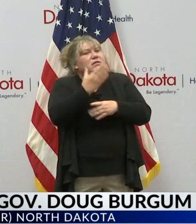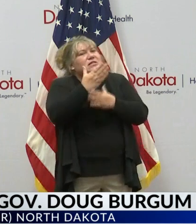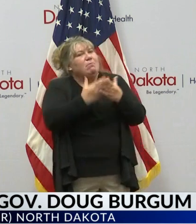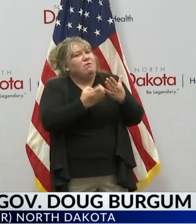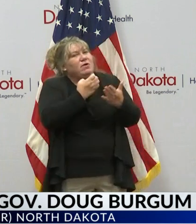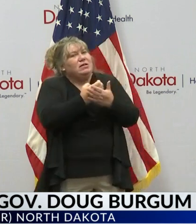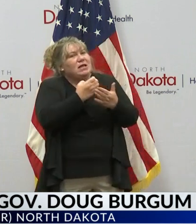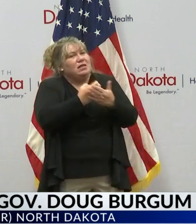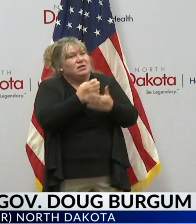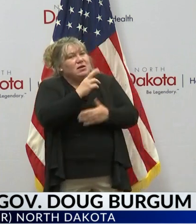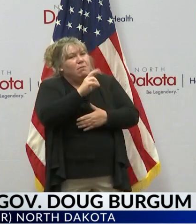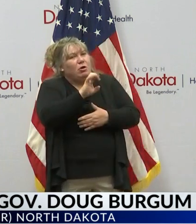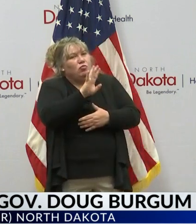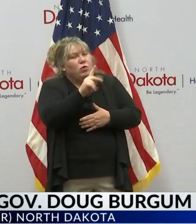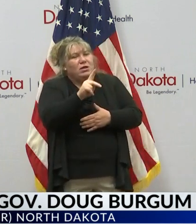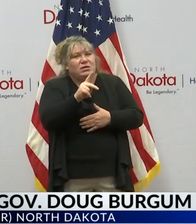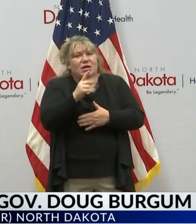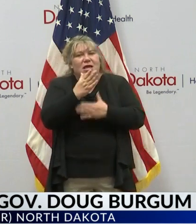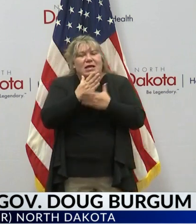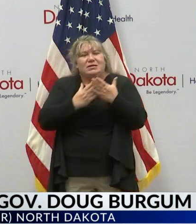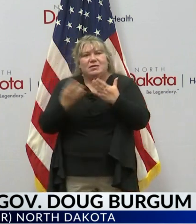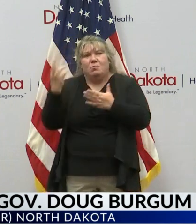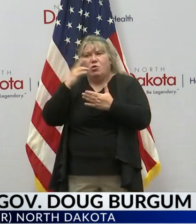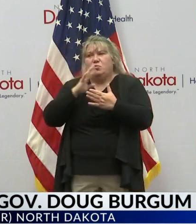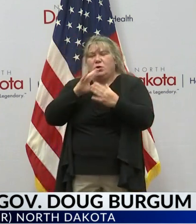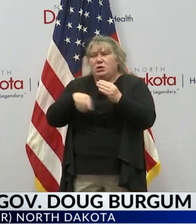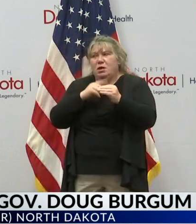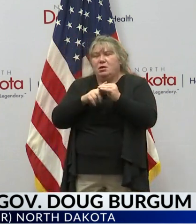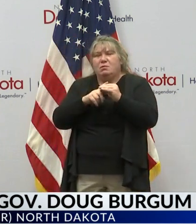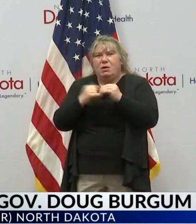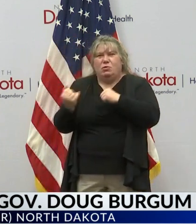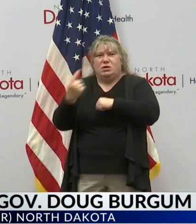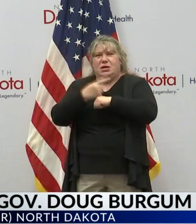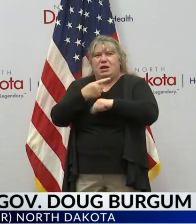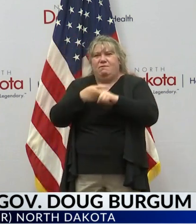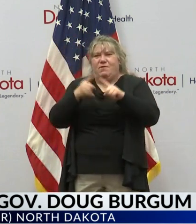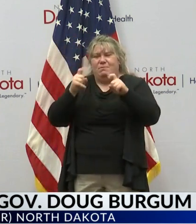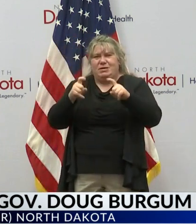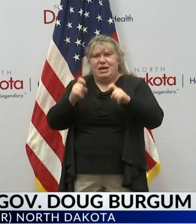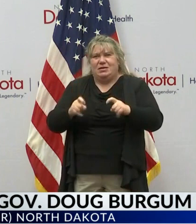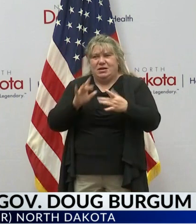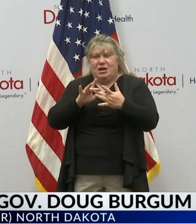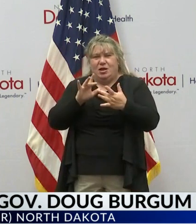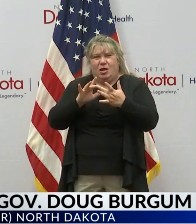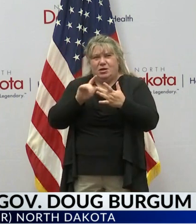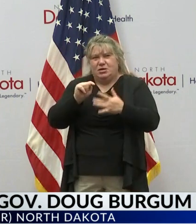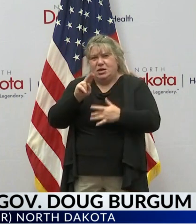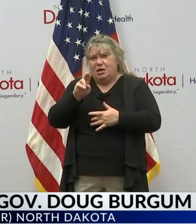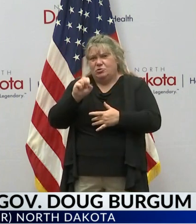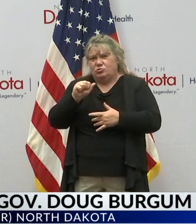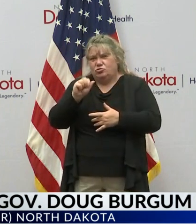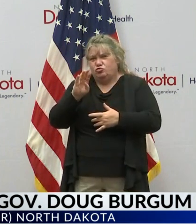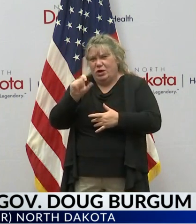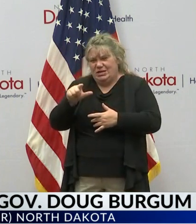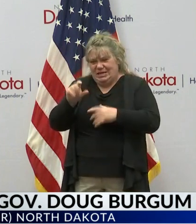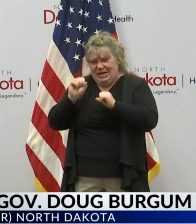risk, and some of it has to do with what we talked about today from the testing and contact tracing and the